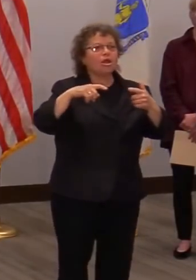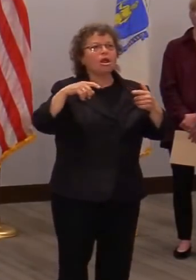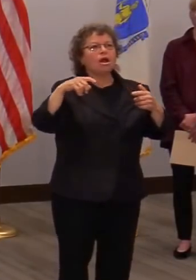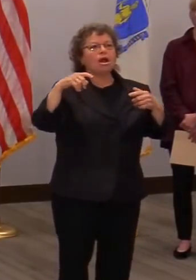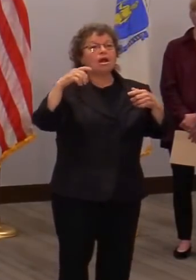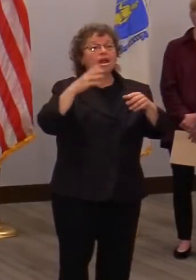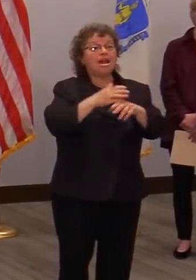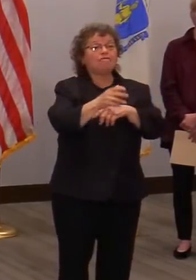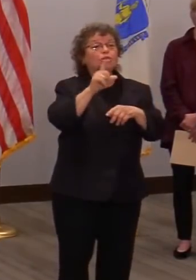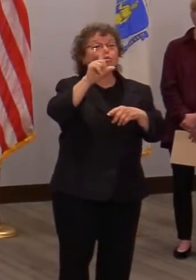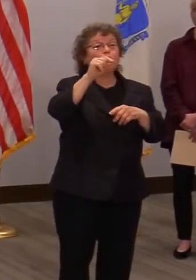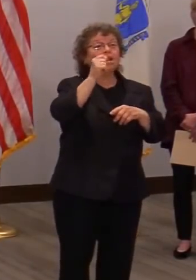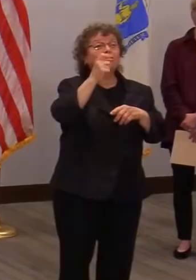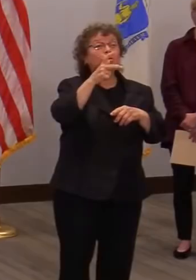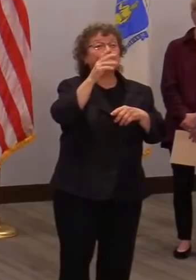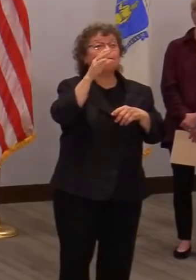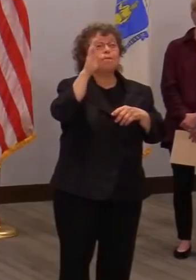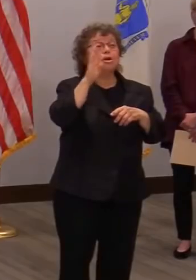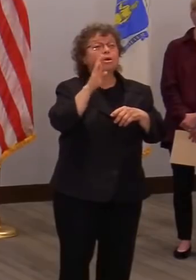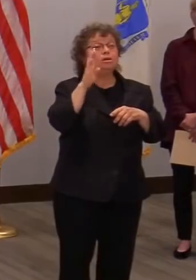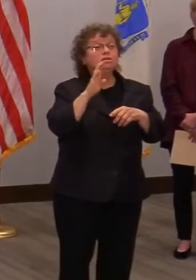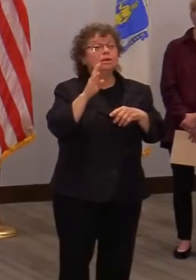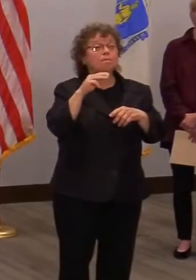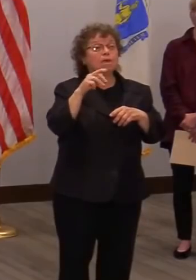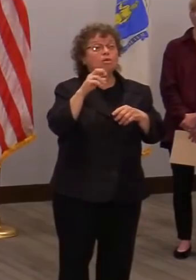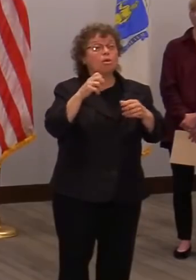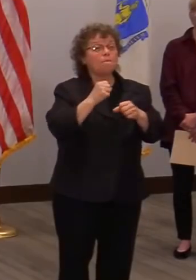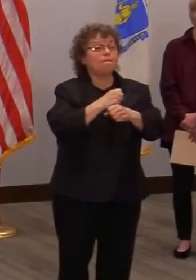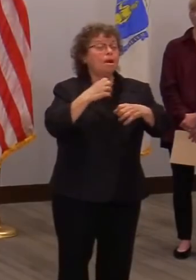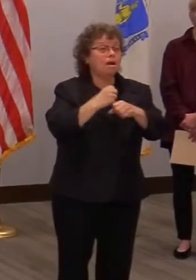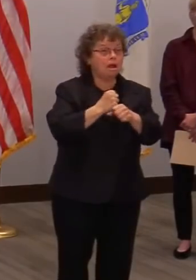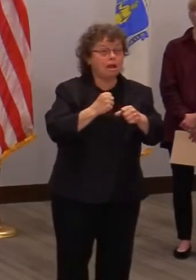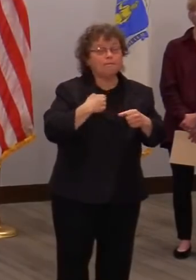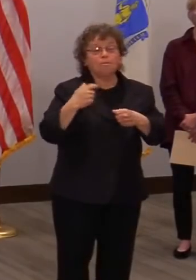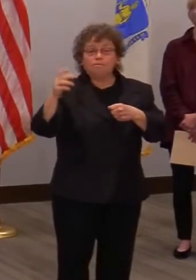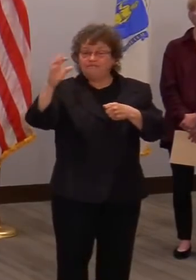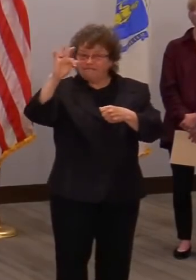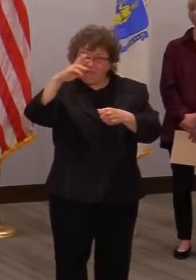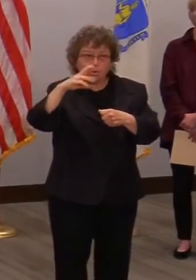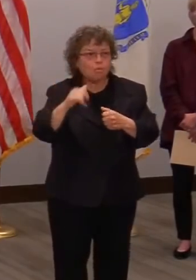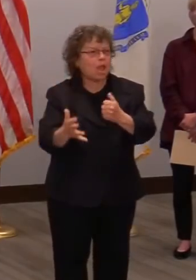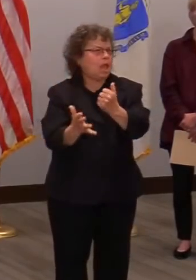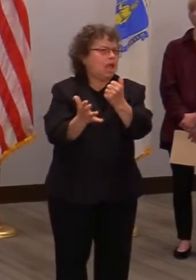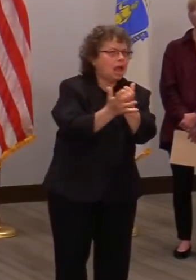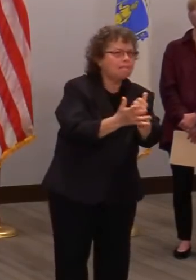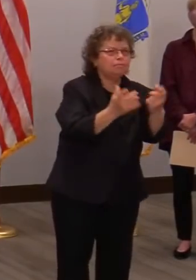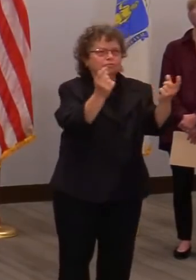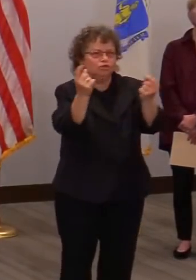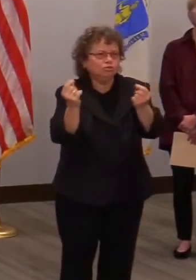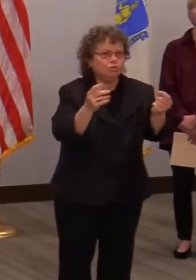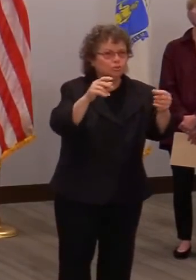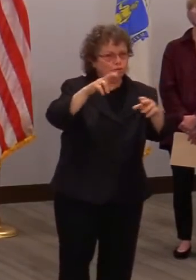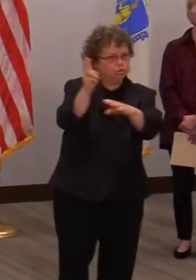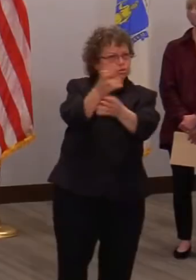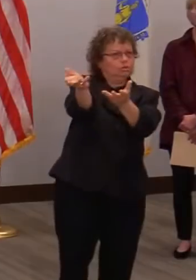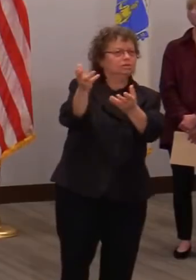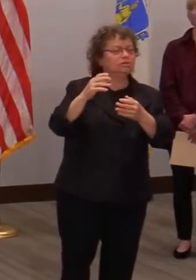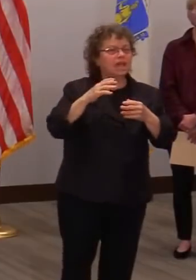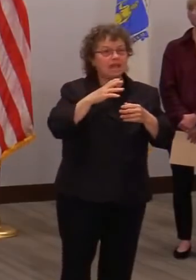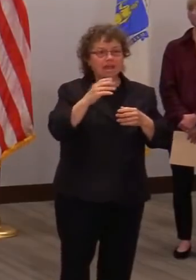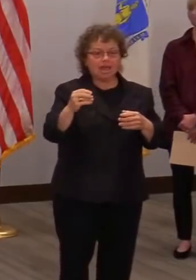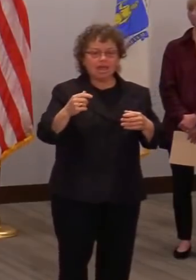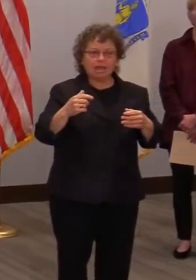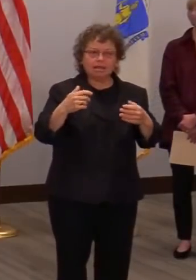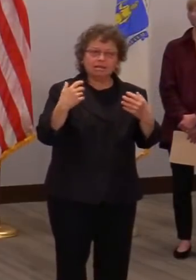the 2013 Boston Marathon bombings, but nothing was more important or more emotional than having the